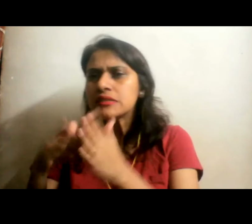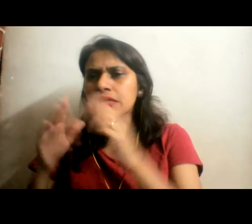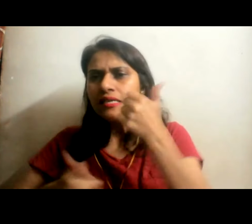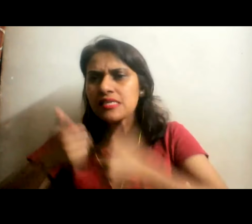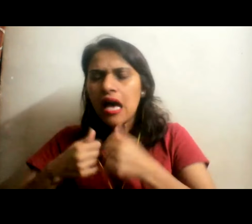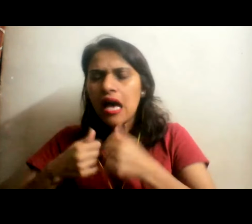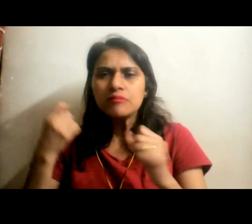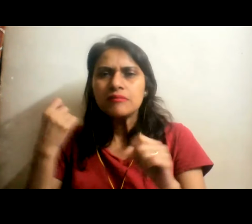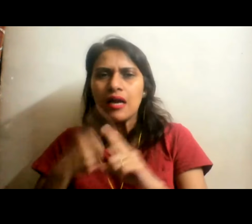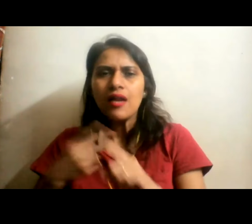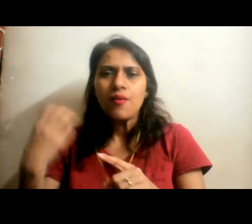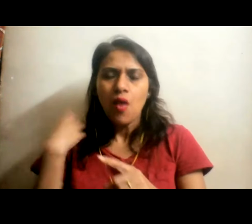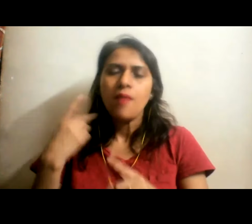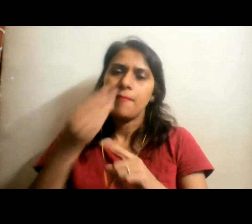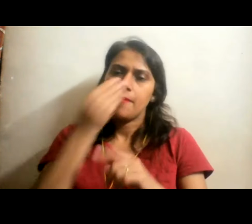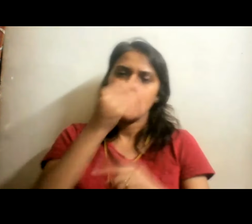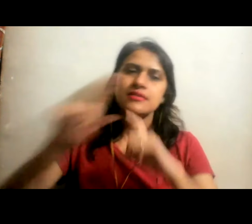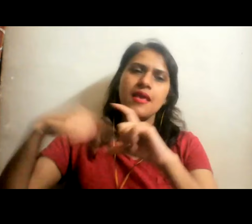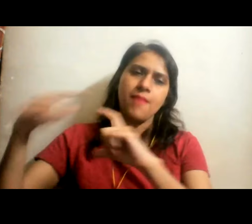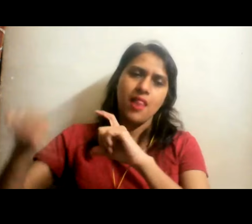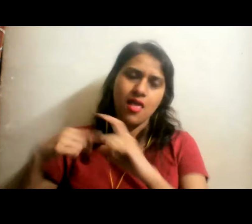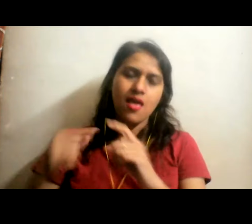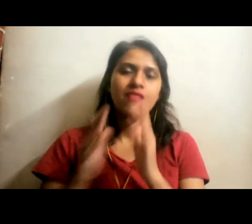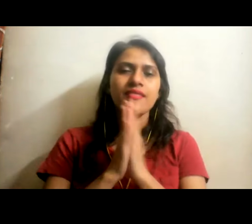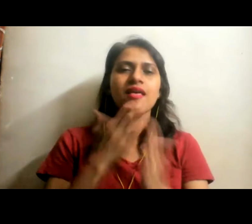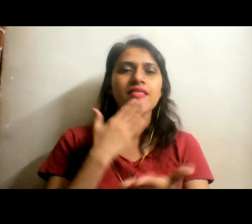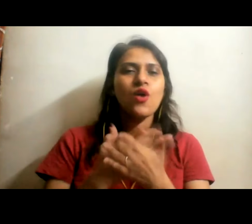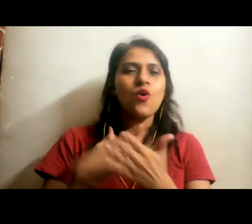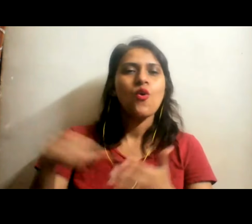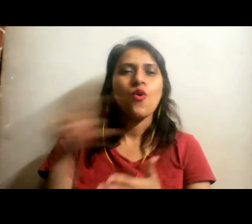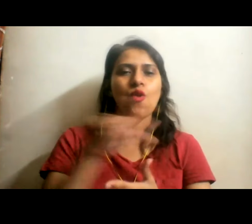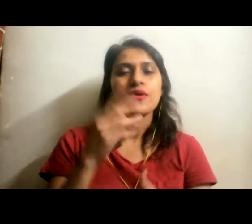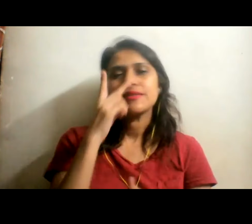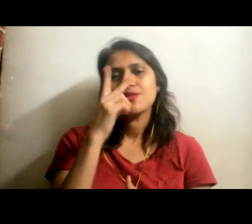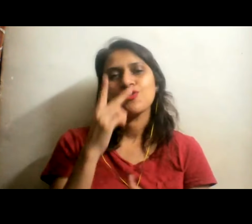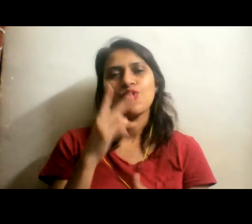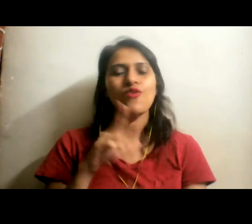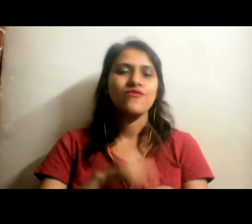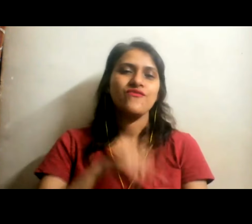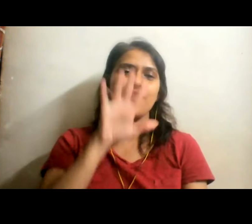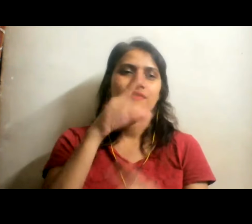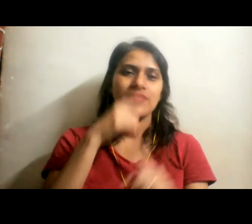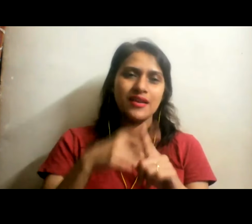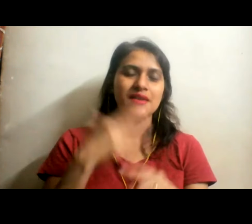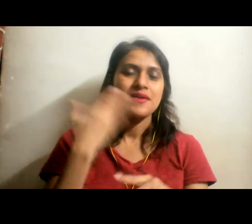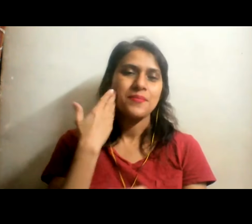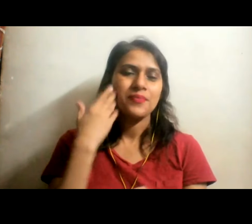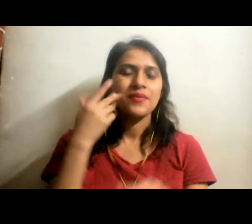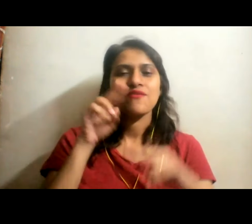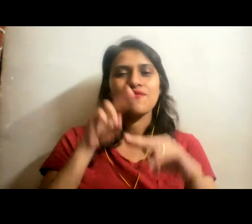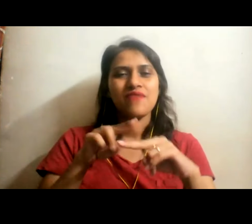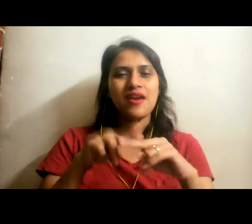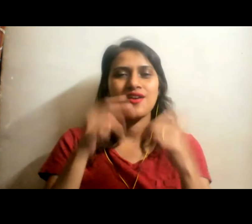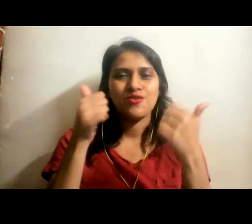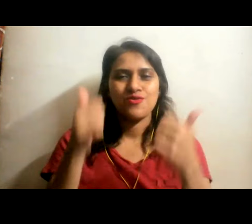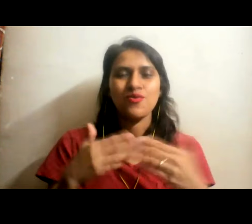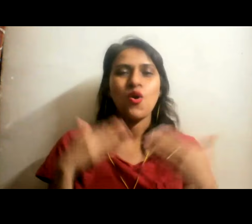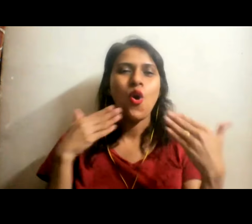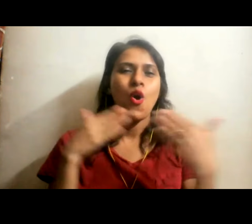on it. Again, thank you everyone. Thank you for coming. See you on Friday, 5:30 p.m. same time. Thank you. Thank you, Bhavya. Thank you. Hope to see you on